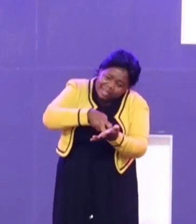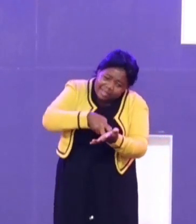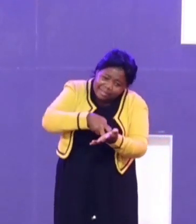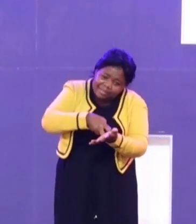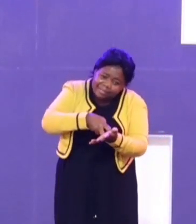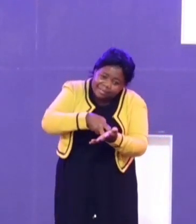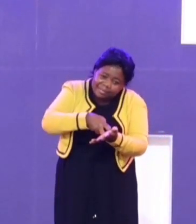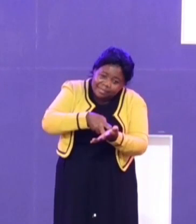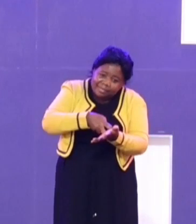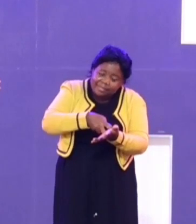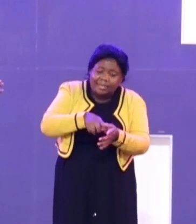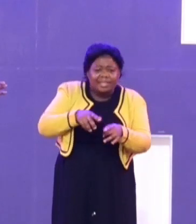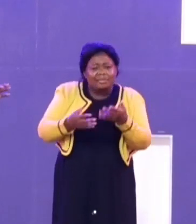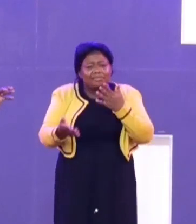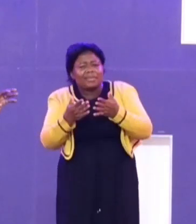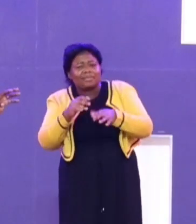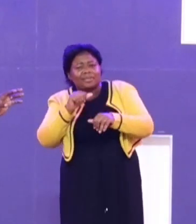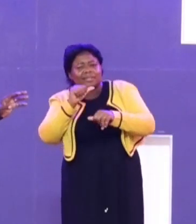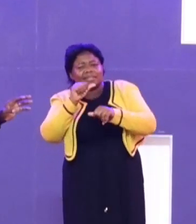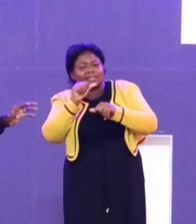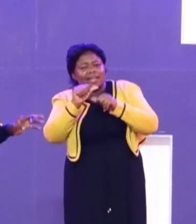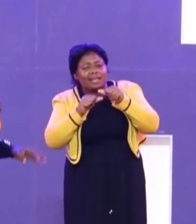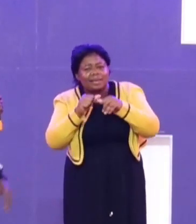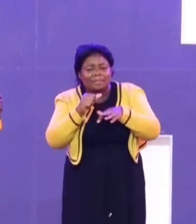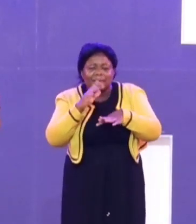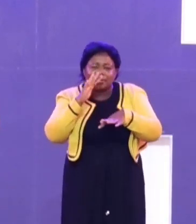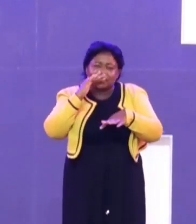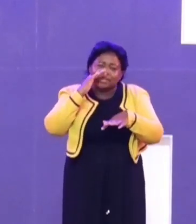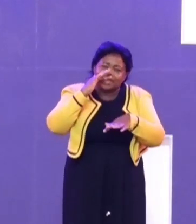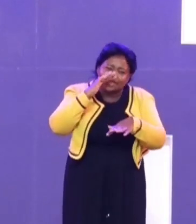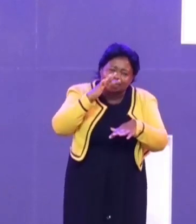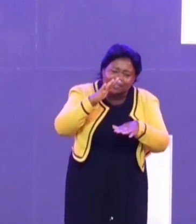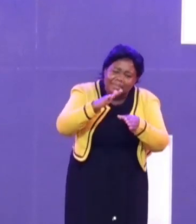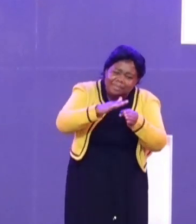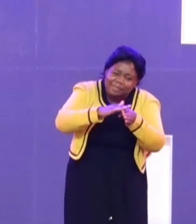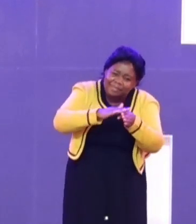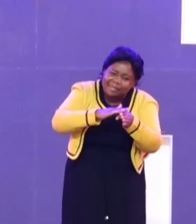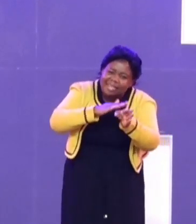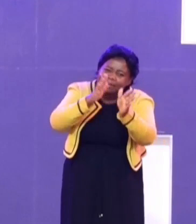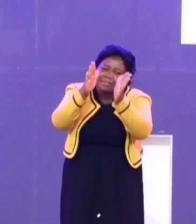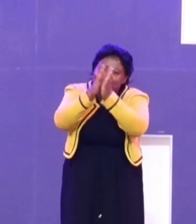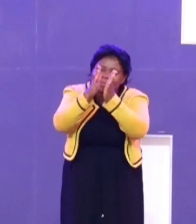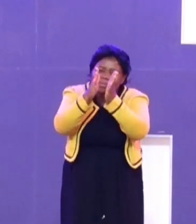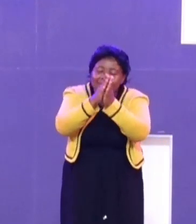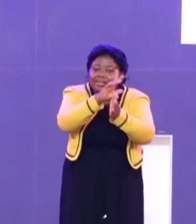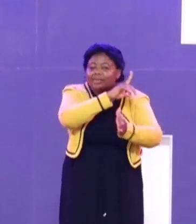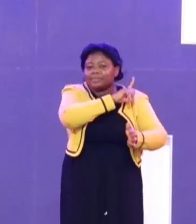Maybe it is slow speaking, praise the Lord.